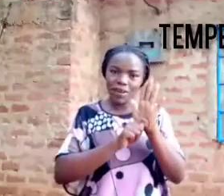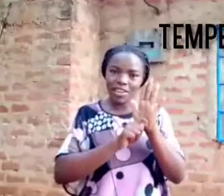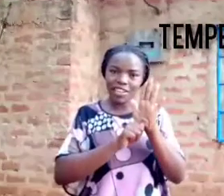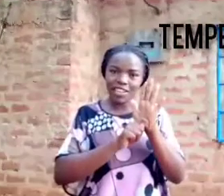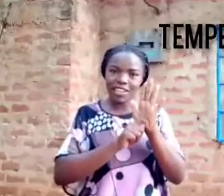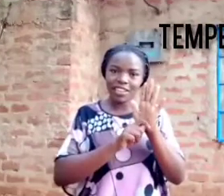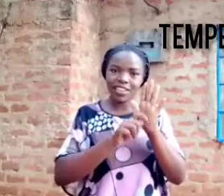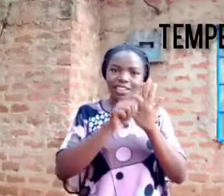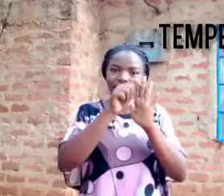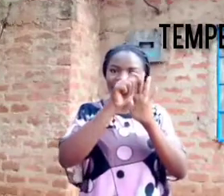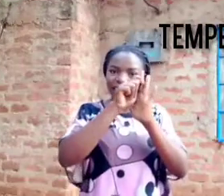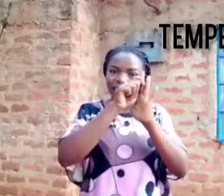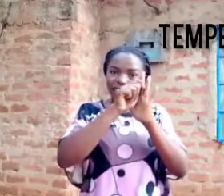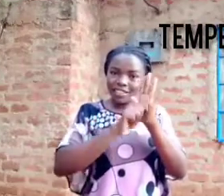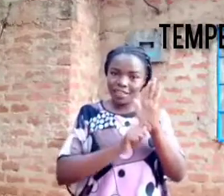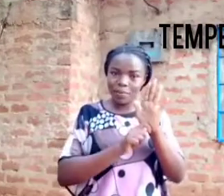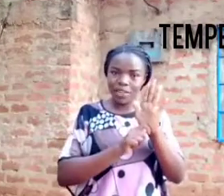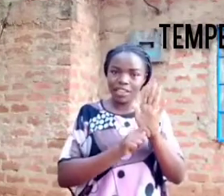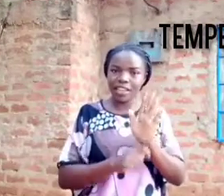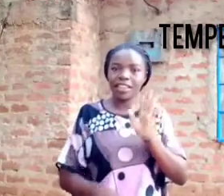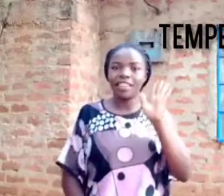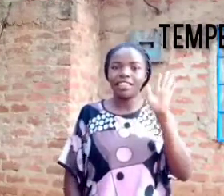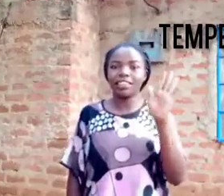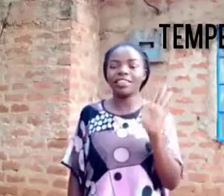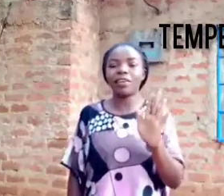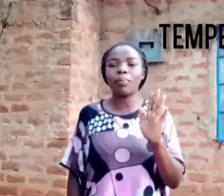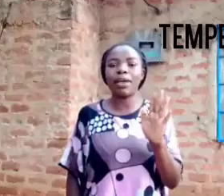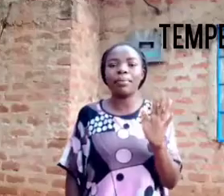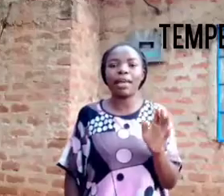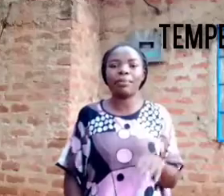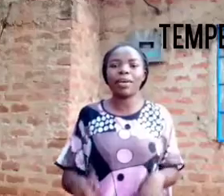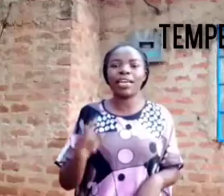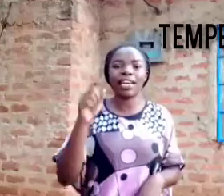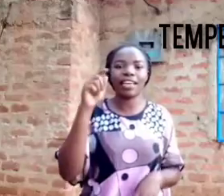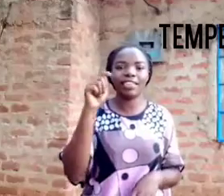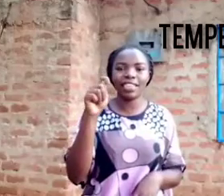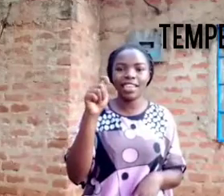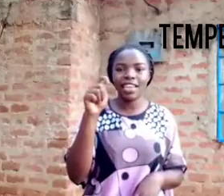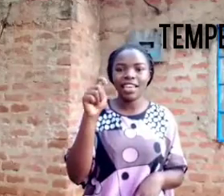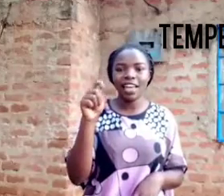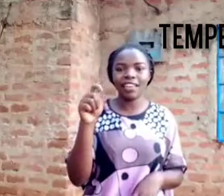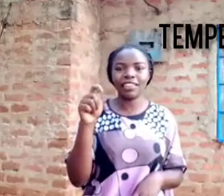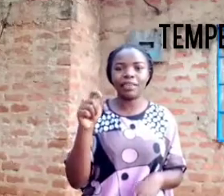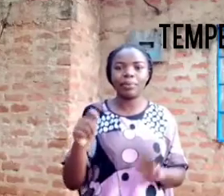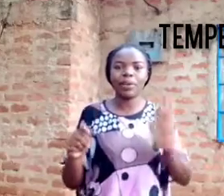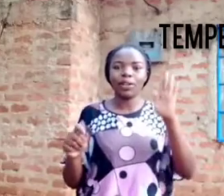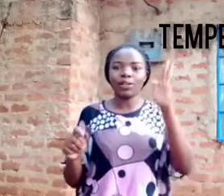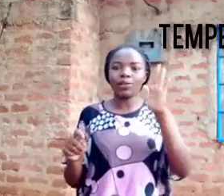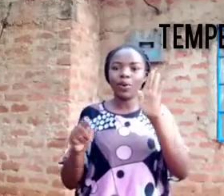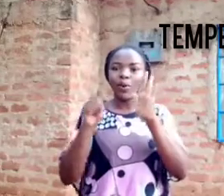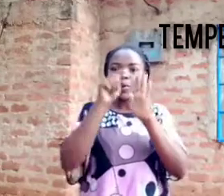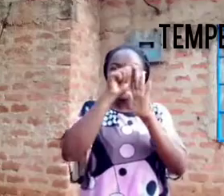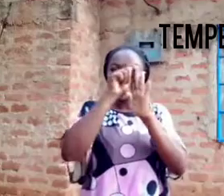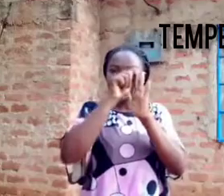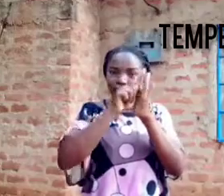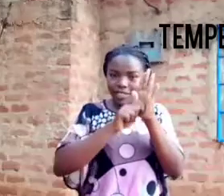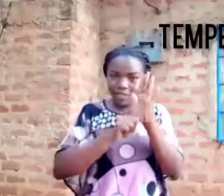temperature, temperature. This is an open palm and a T hand shape. So,